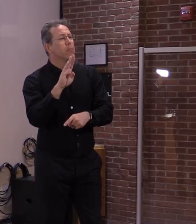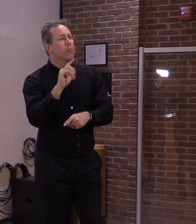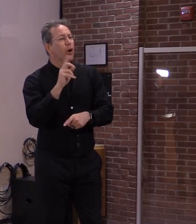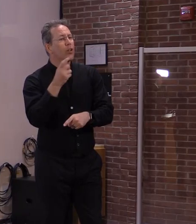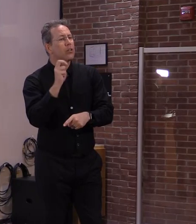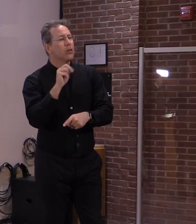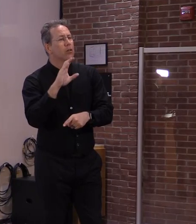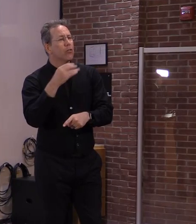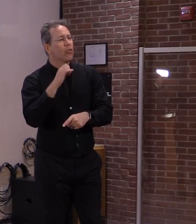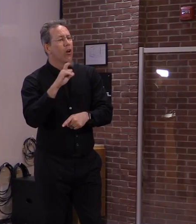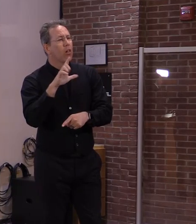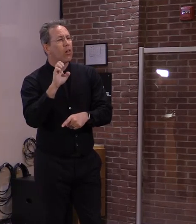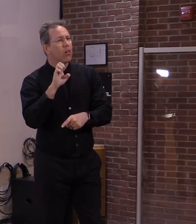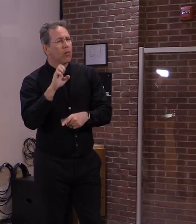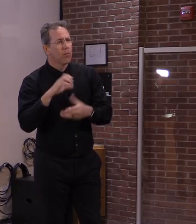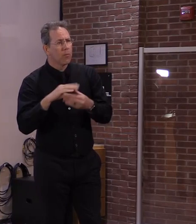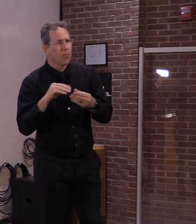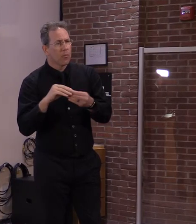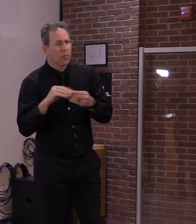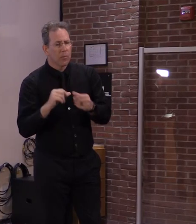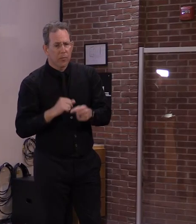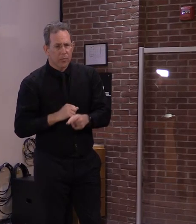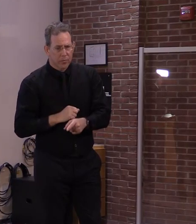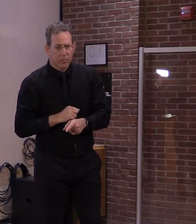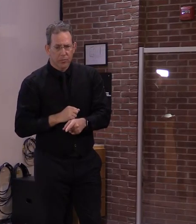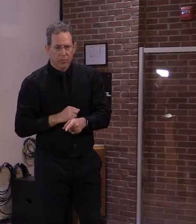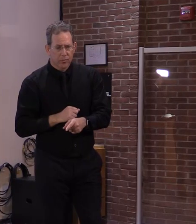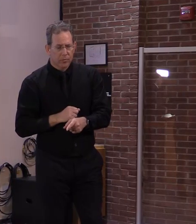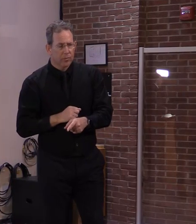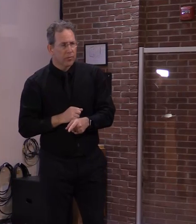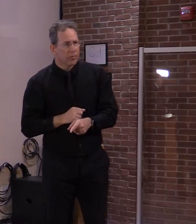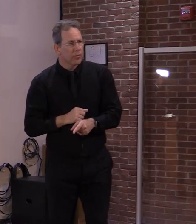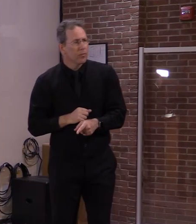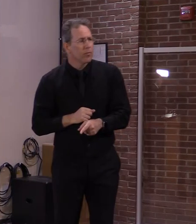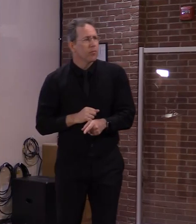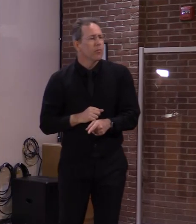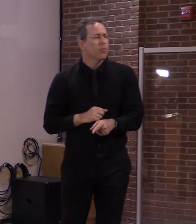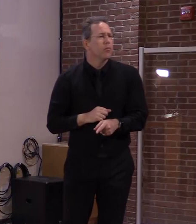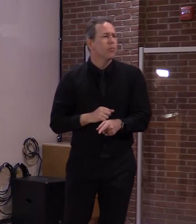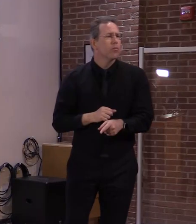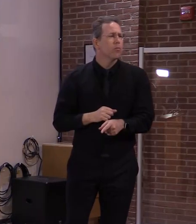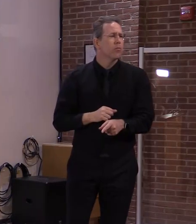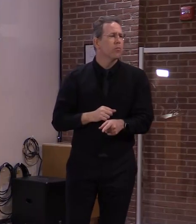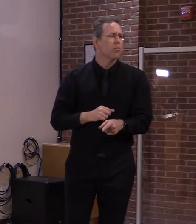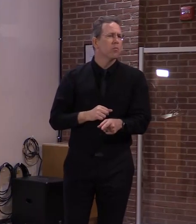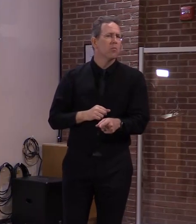Chronicle. Thank you. I believe this is probably for Dr. Levine.